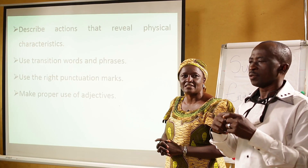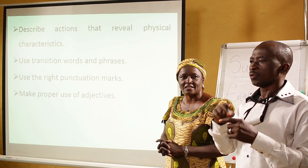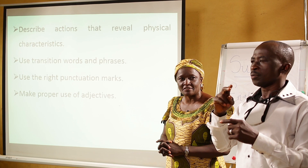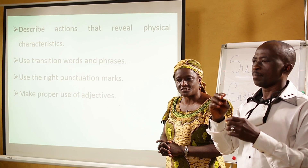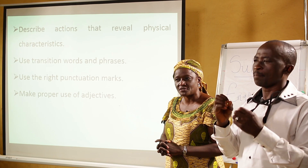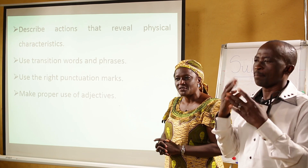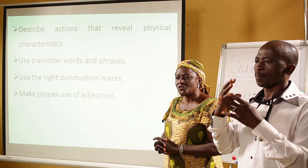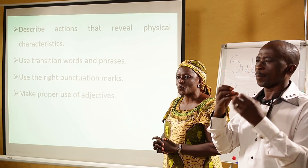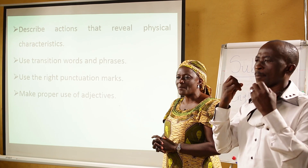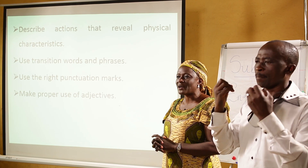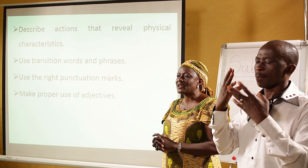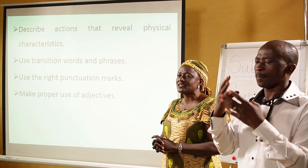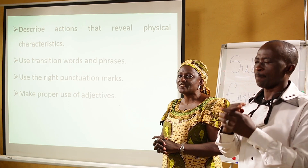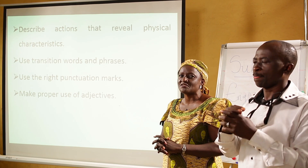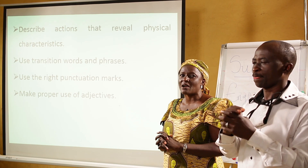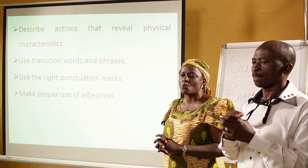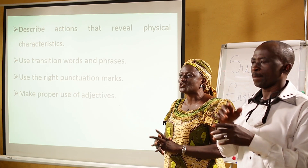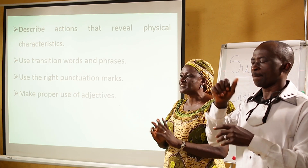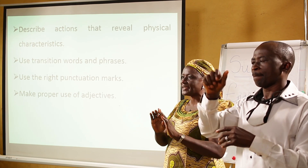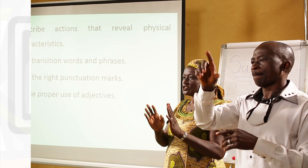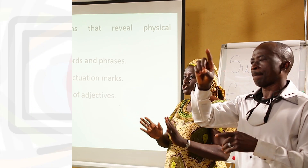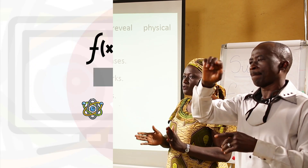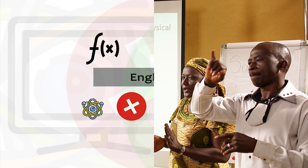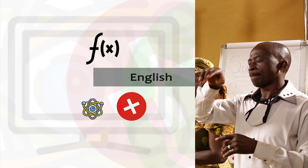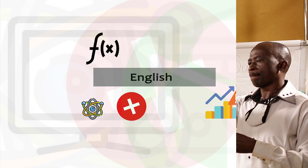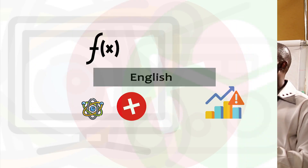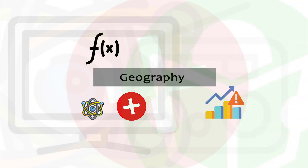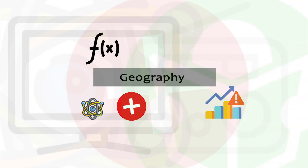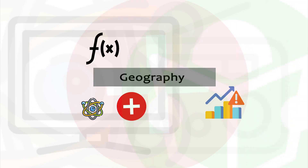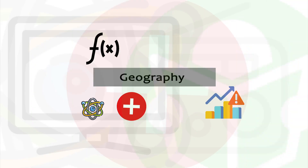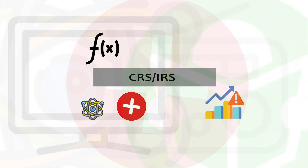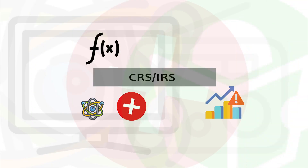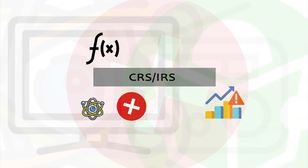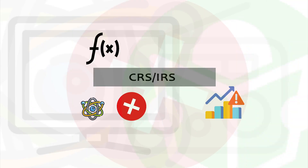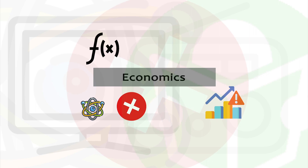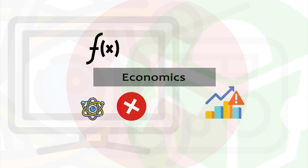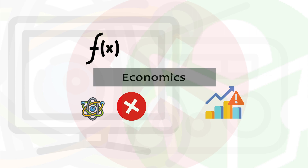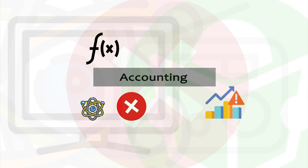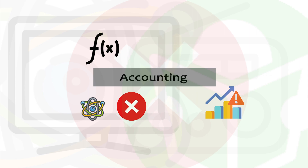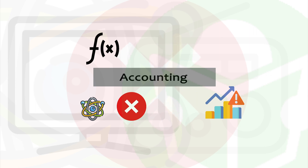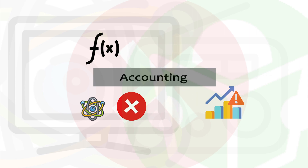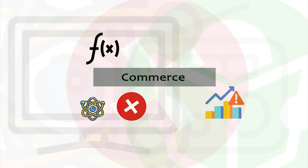of adjectives. Remember, adjectives are words that describe.